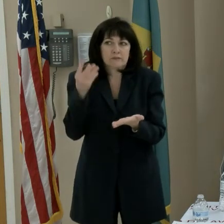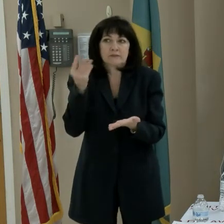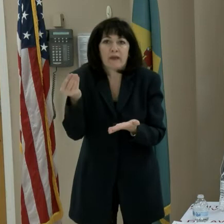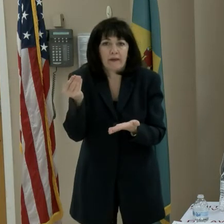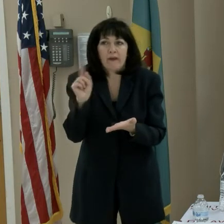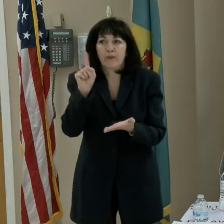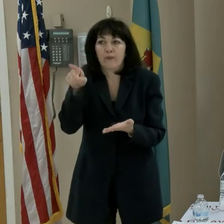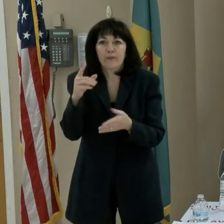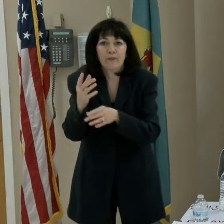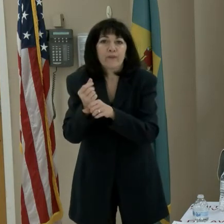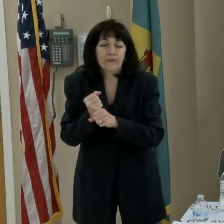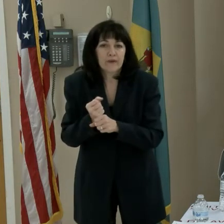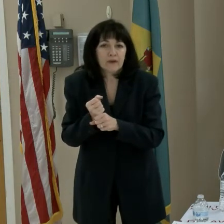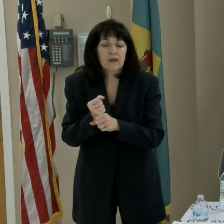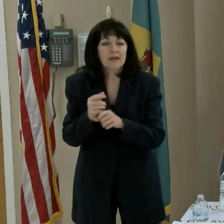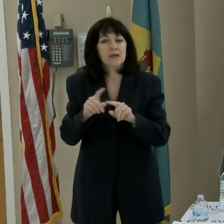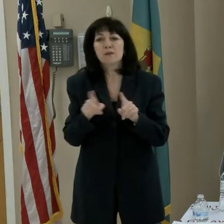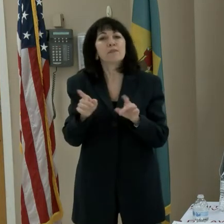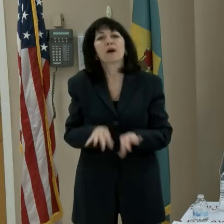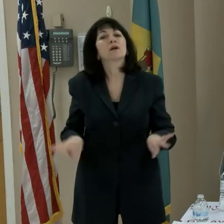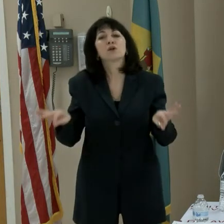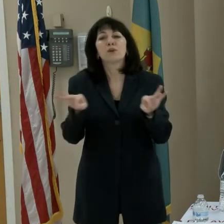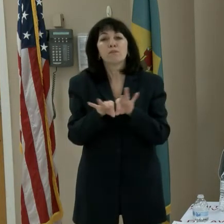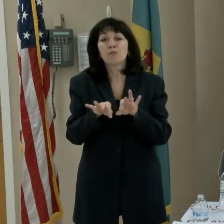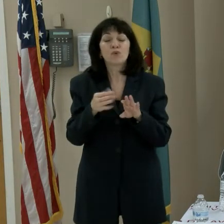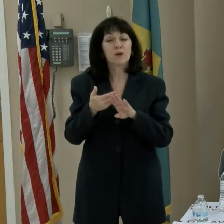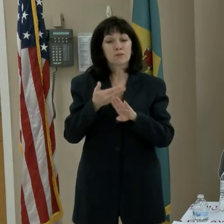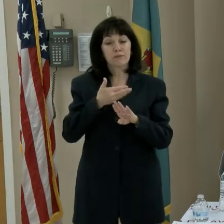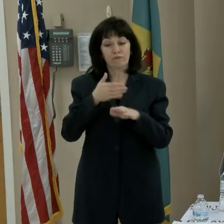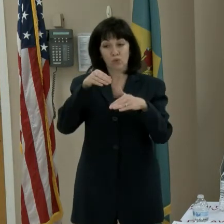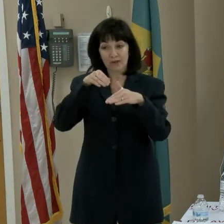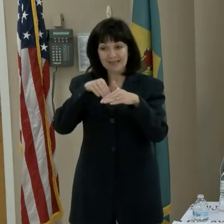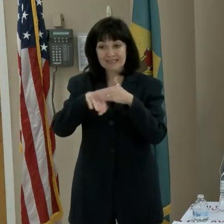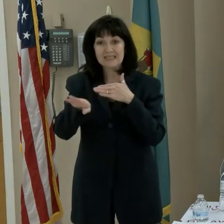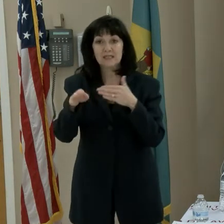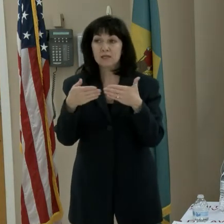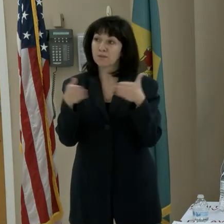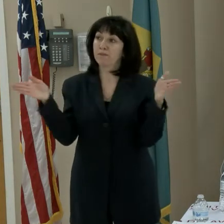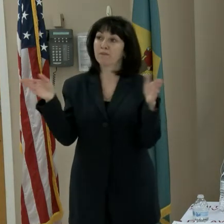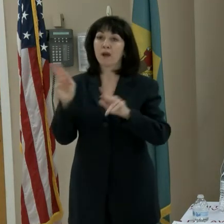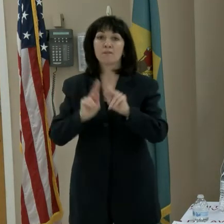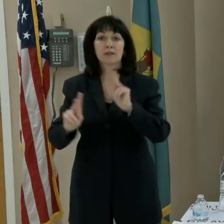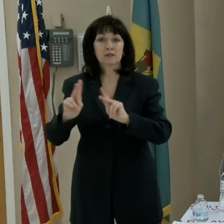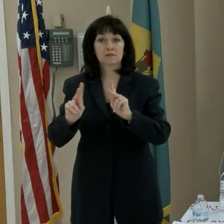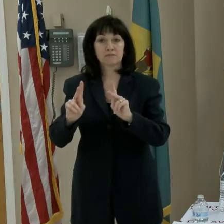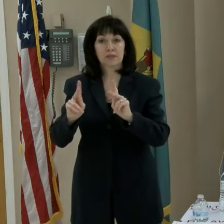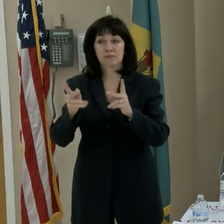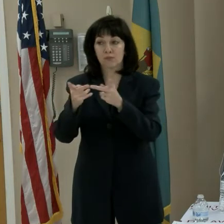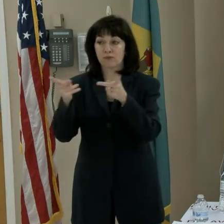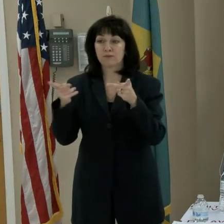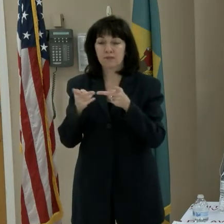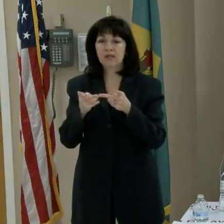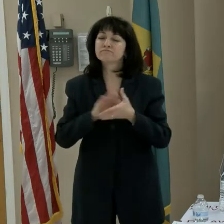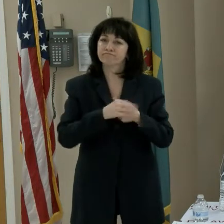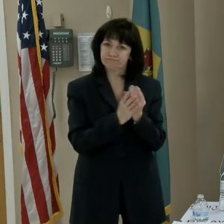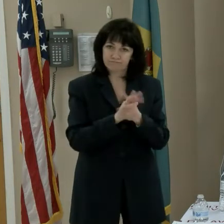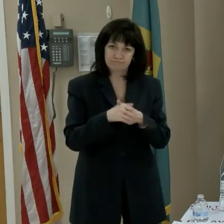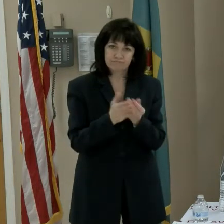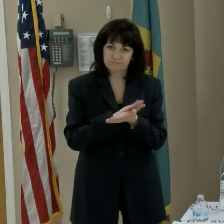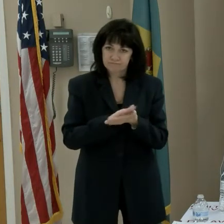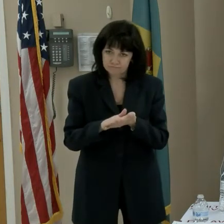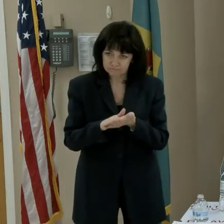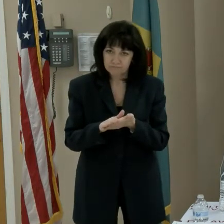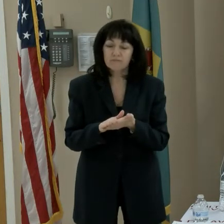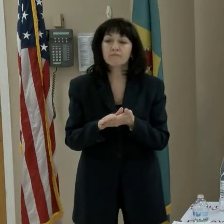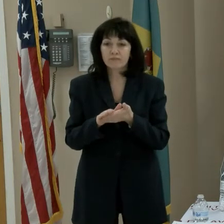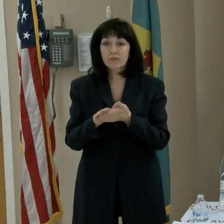emphasizing the hygiene piece of this is important. Before you enter a public place, making sure you clean your hands. Even, throughout